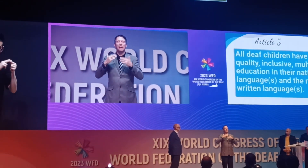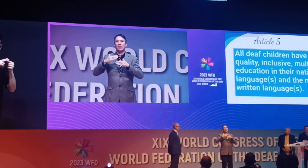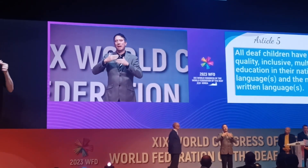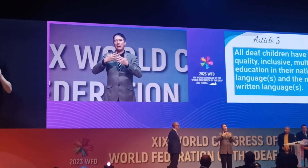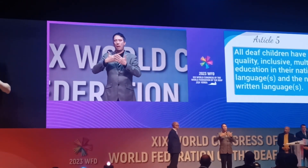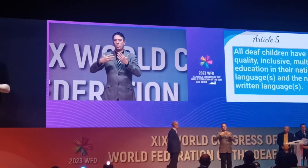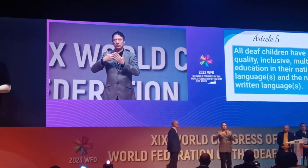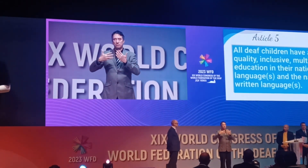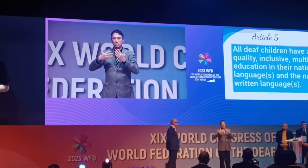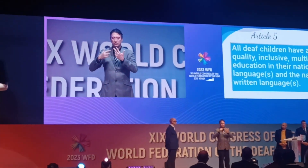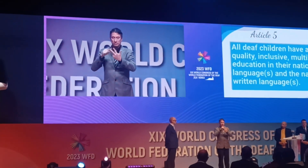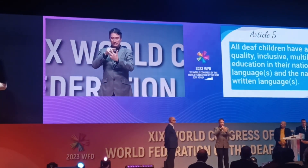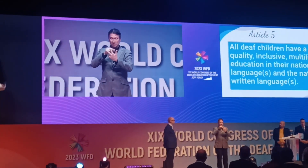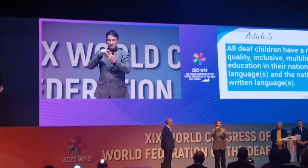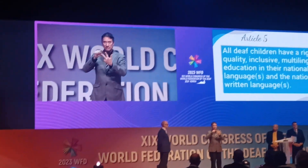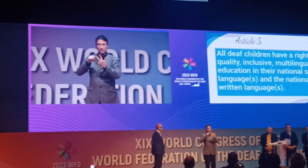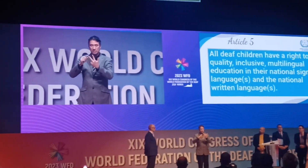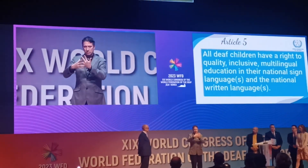multilingual